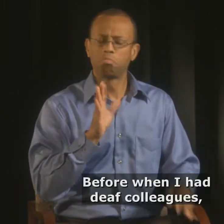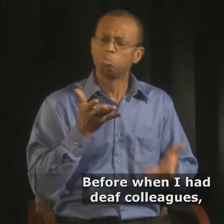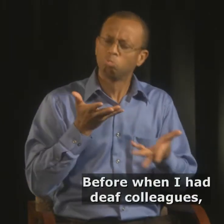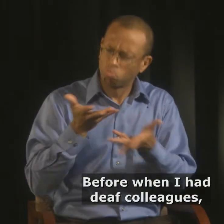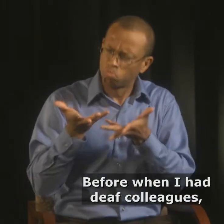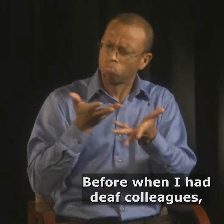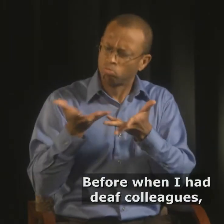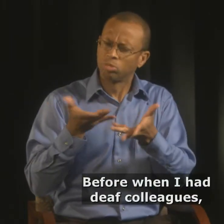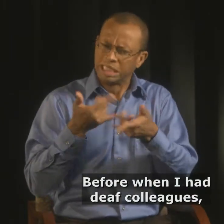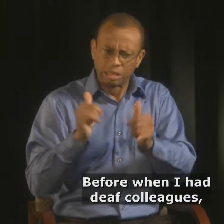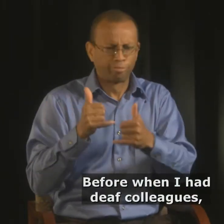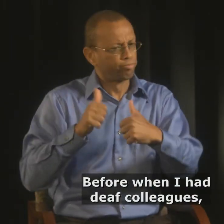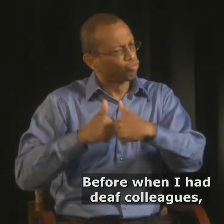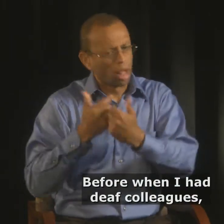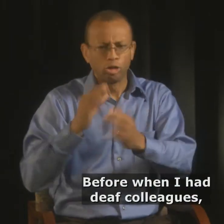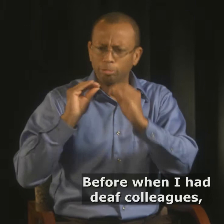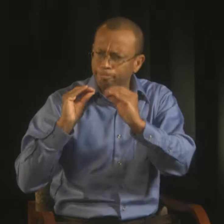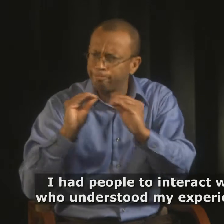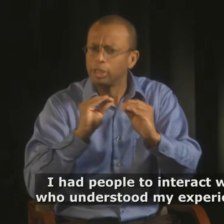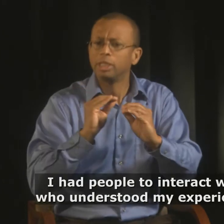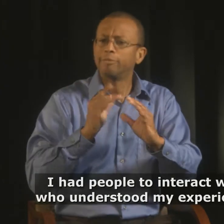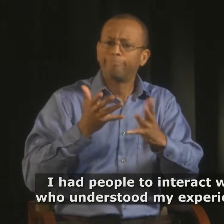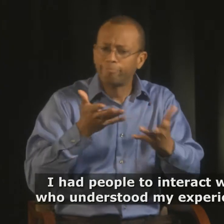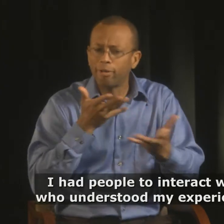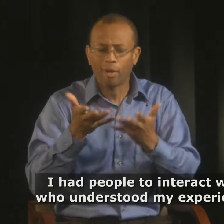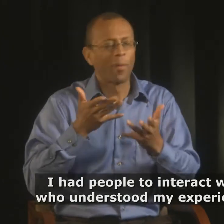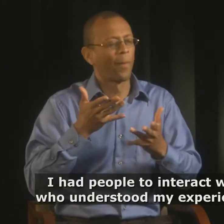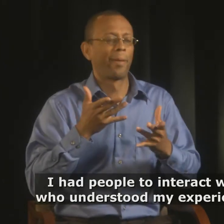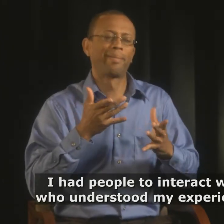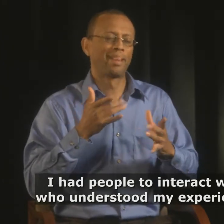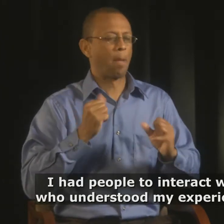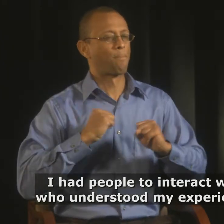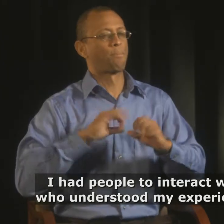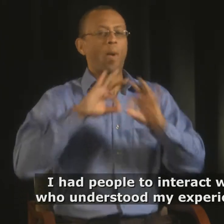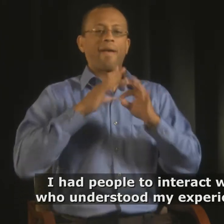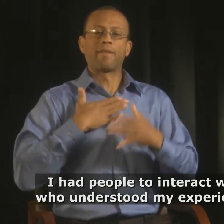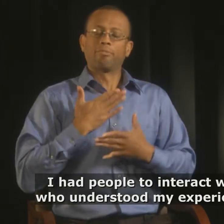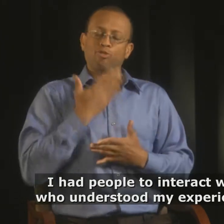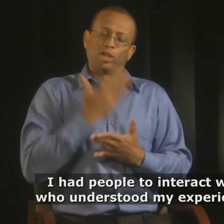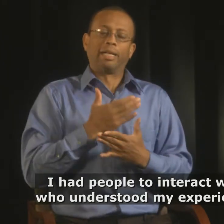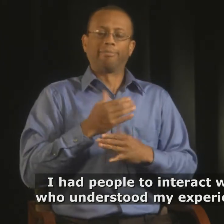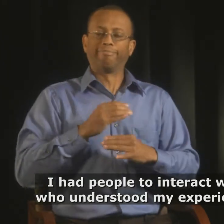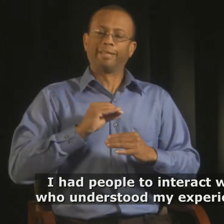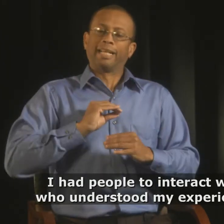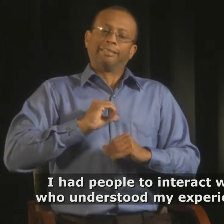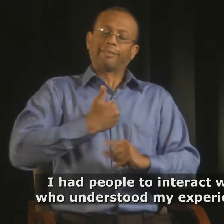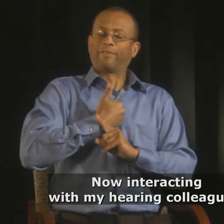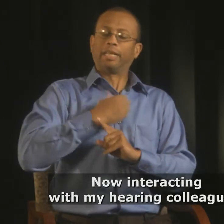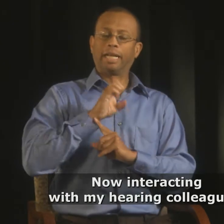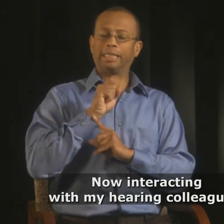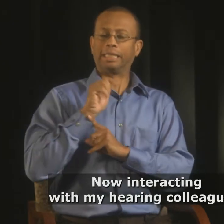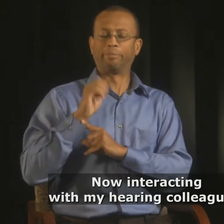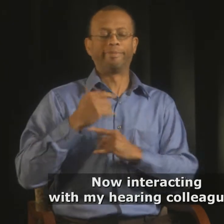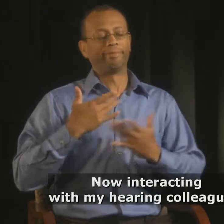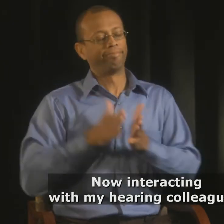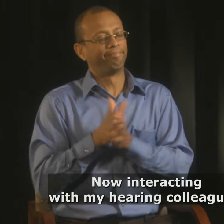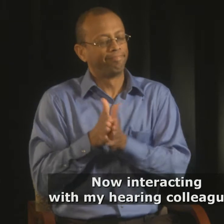Before, when I had deaf colleagues, I had people to interact with who understood my experience. Now, interacting with my